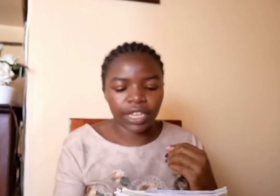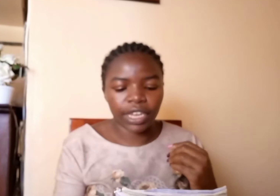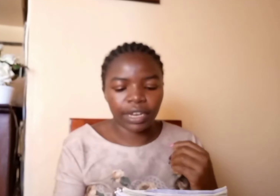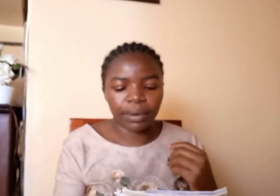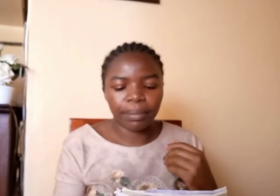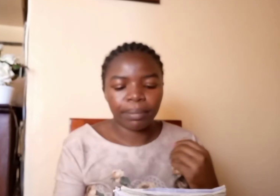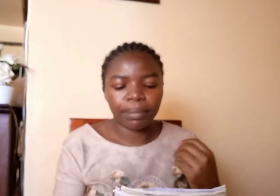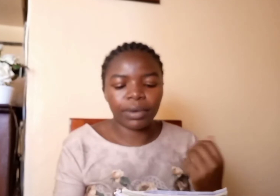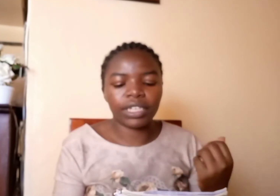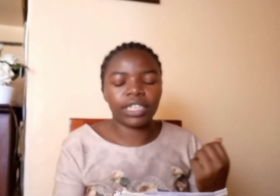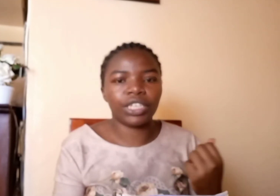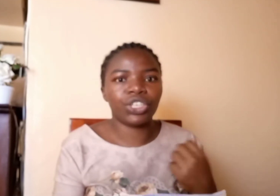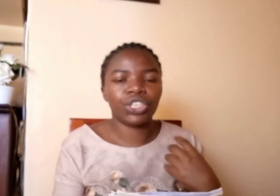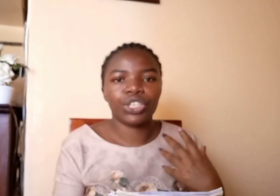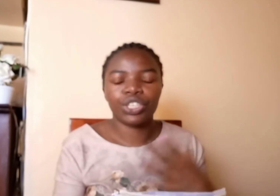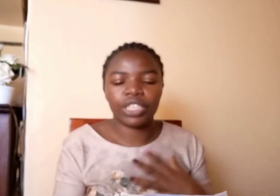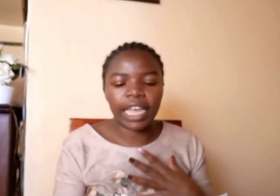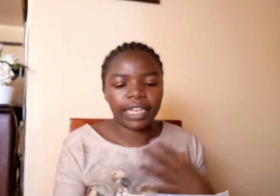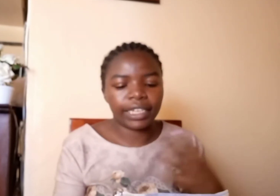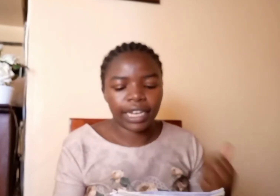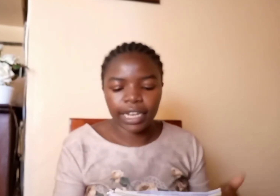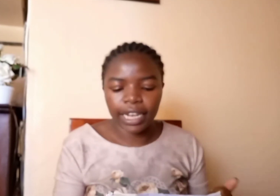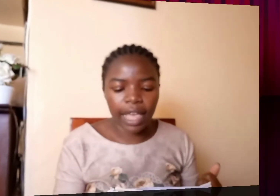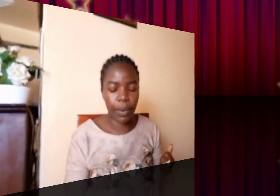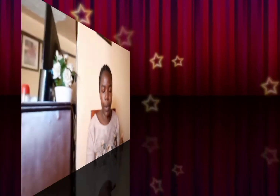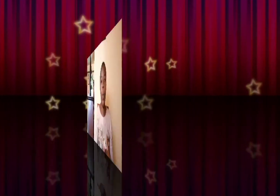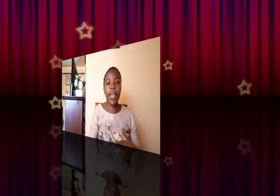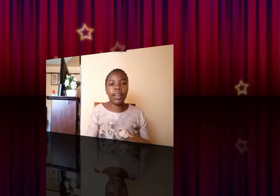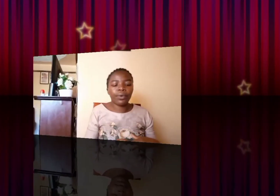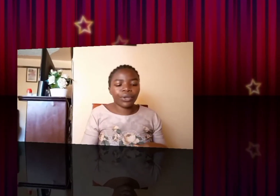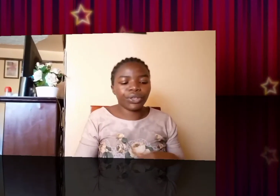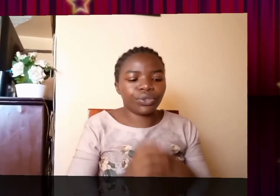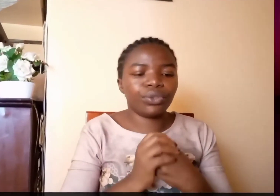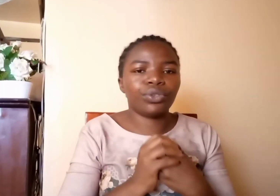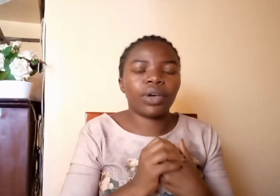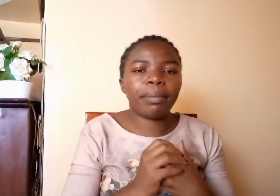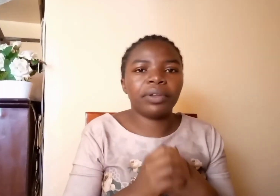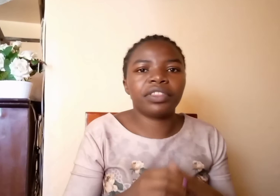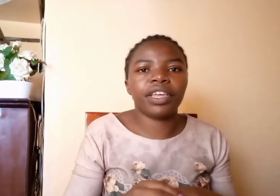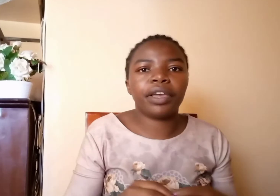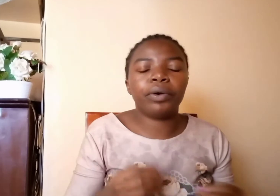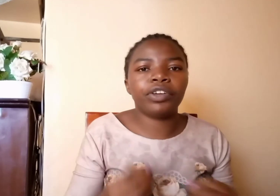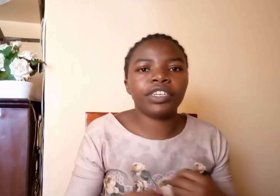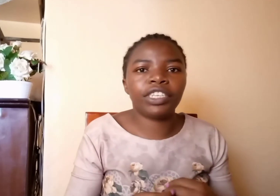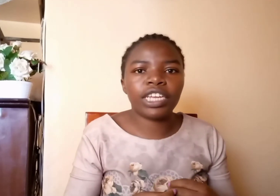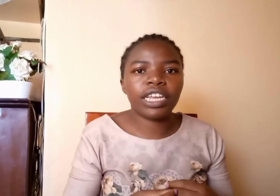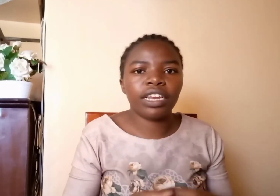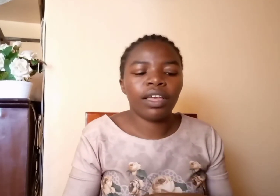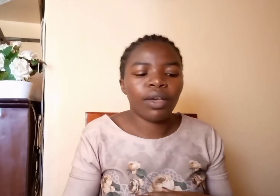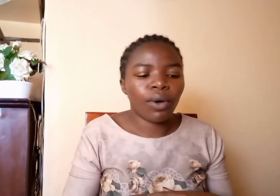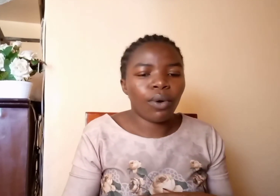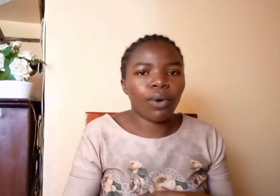in British Sign Language. We are now going to talk about the origin